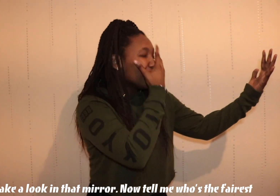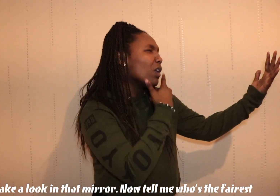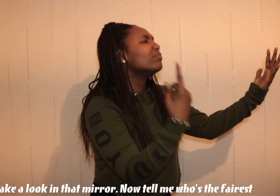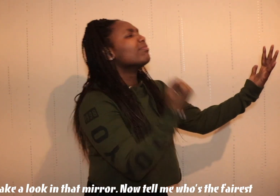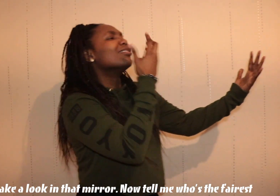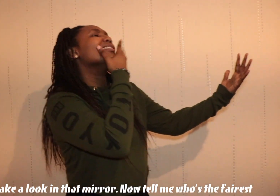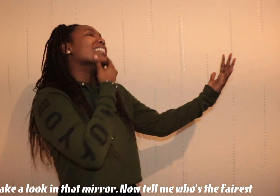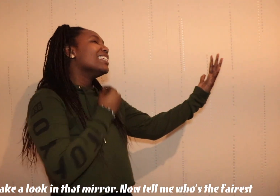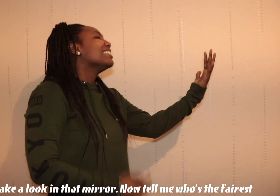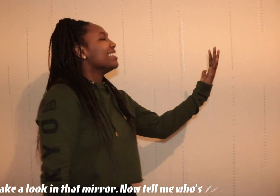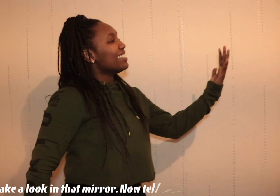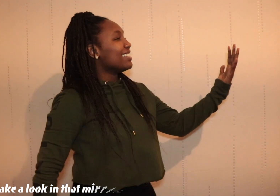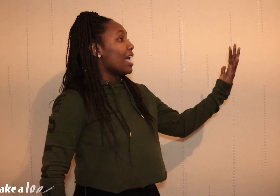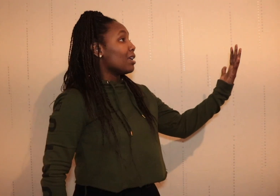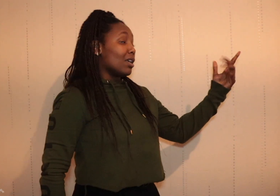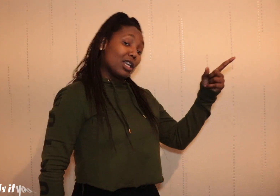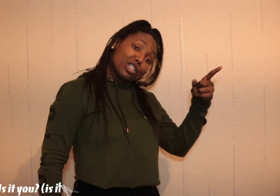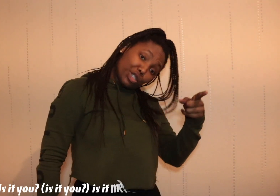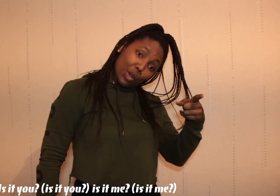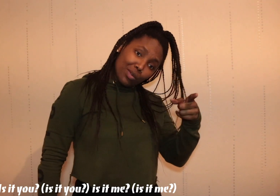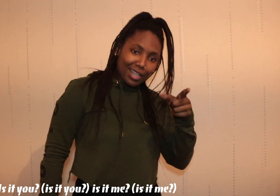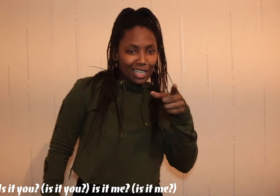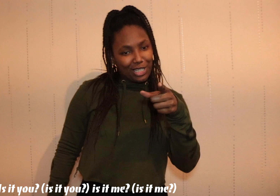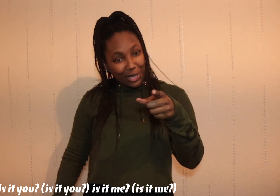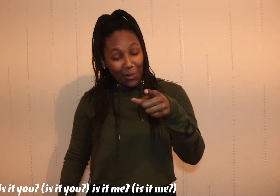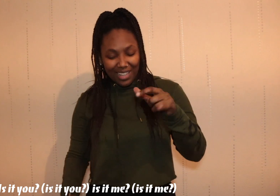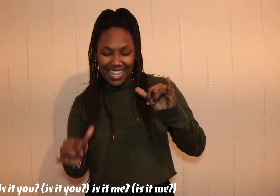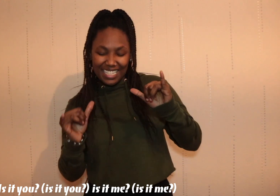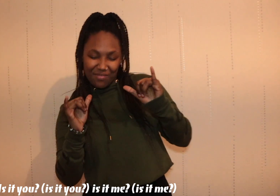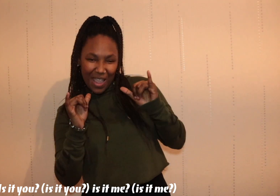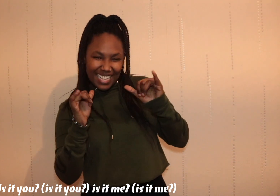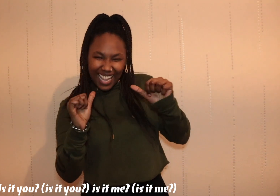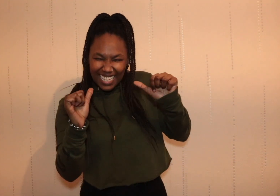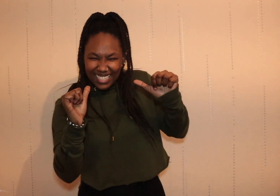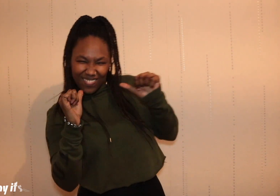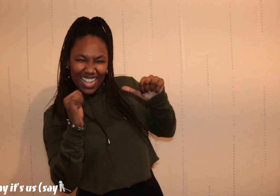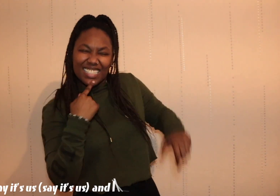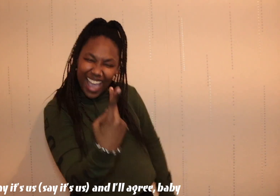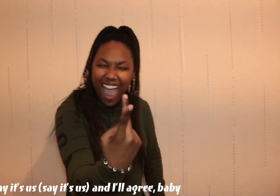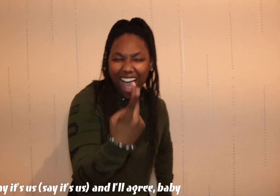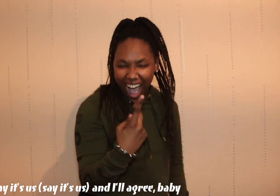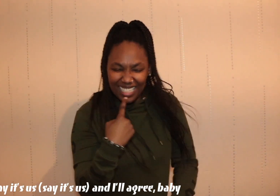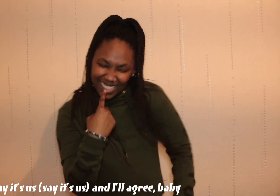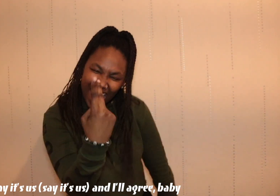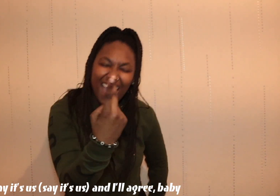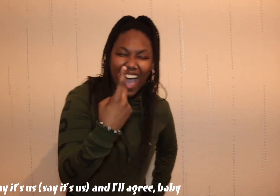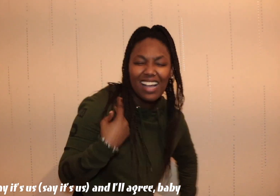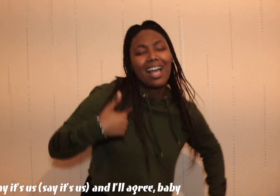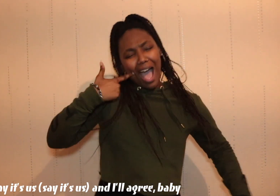that mirror Now tell me who's the parents Is it you? Is it you? Is it me? Is it me? You say it's us Say it's us And